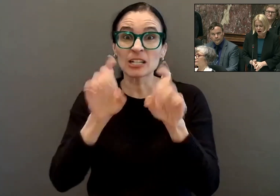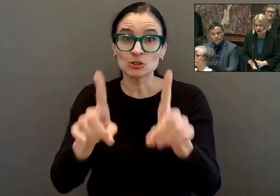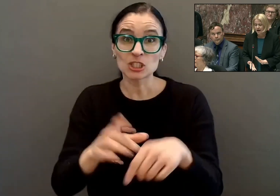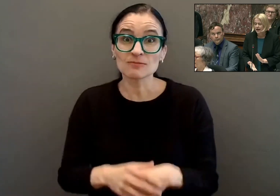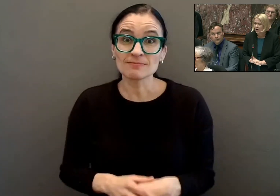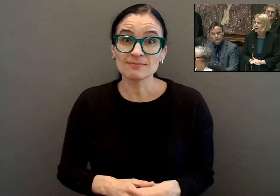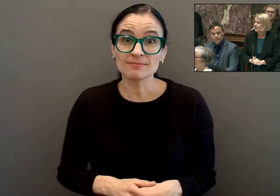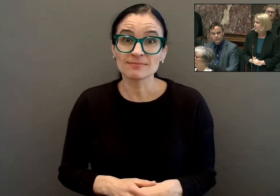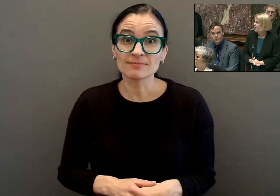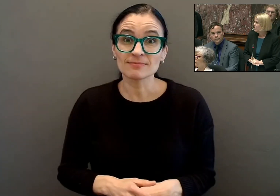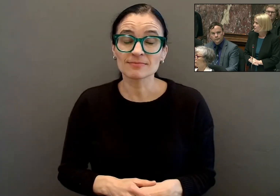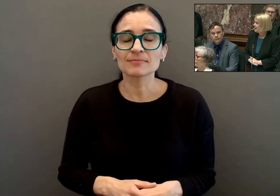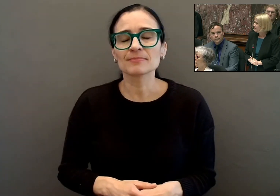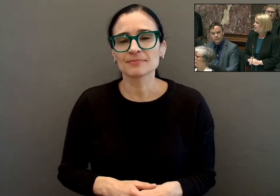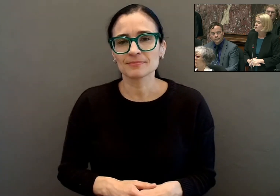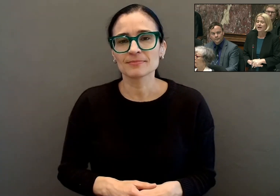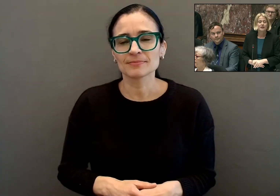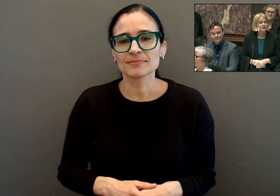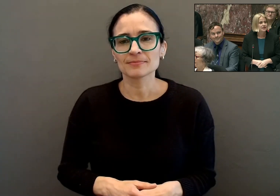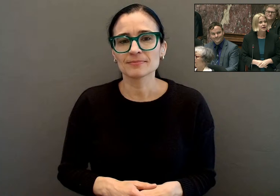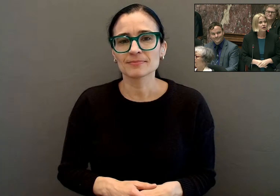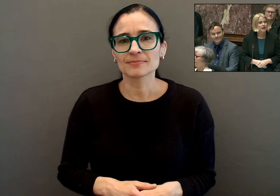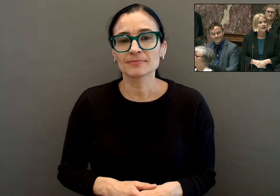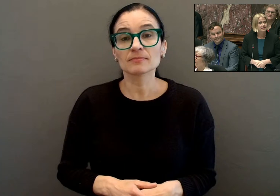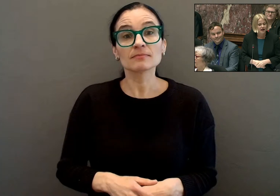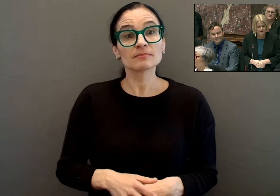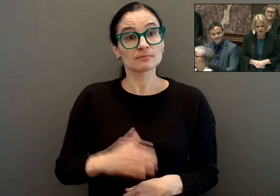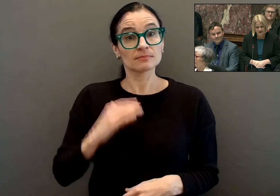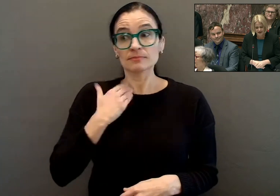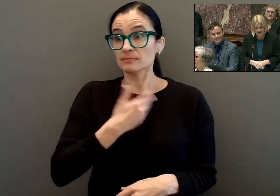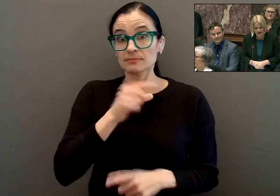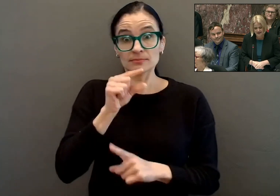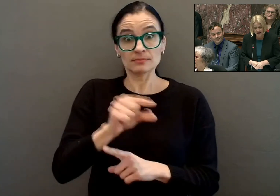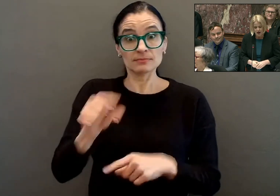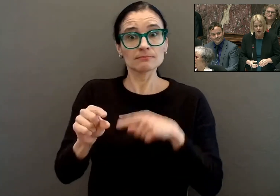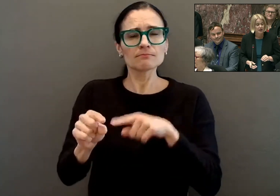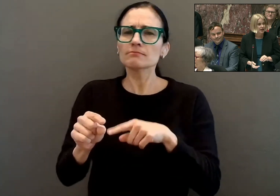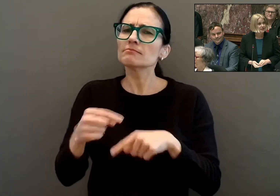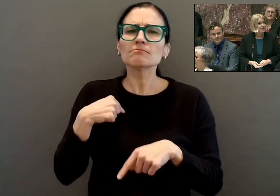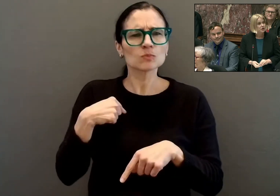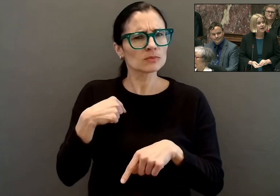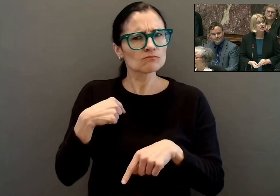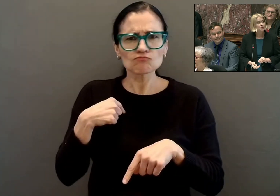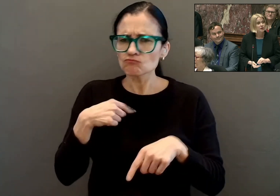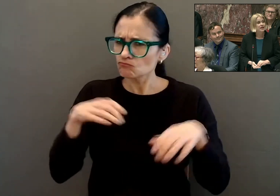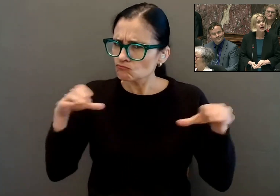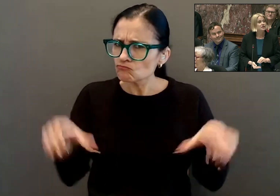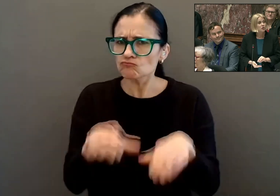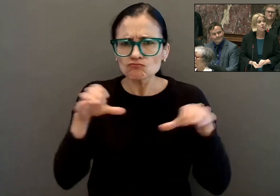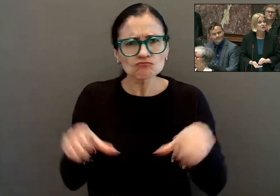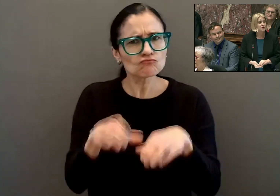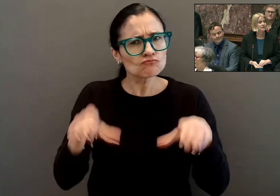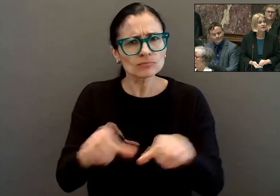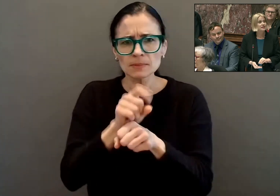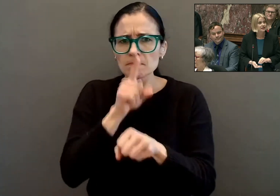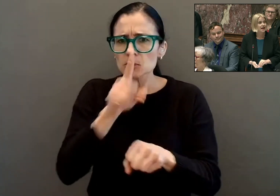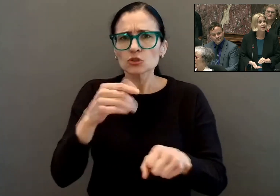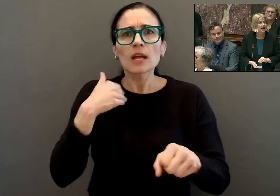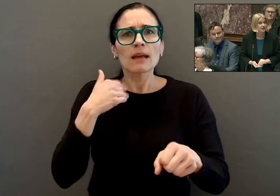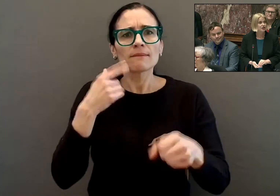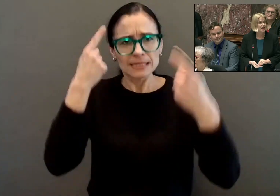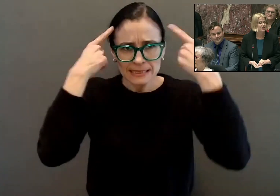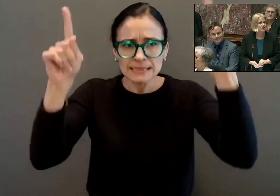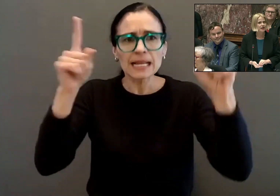We, in our government, are doing everything we can to set our kids up for success. We are continuing to protect core services